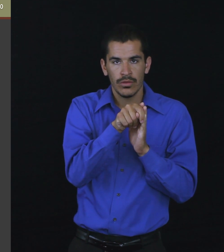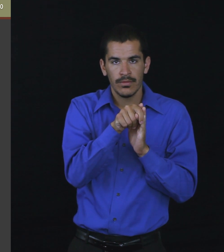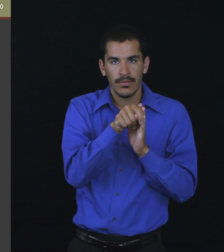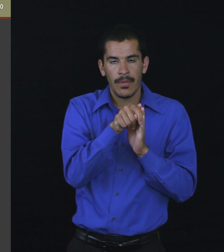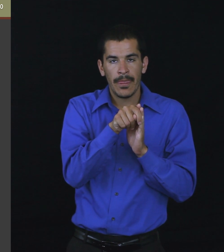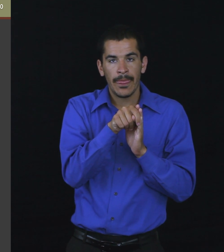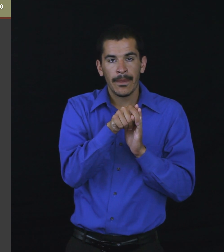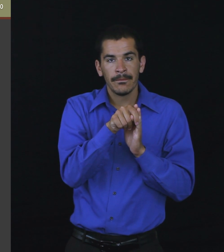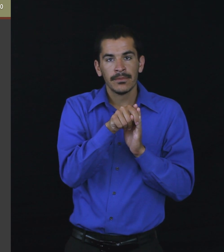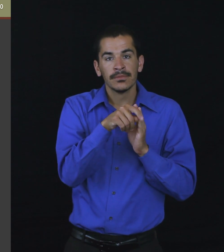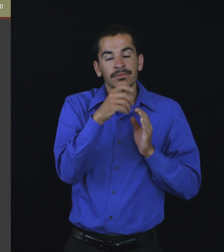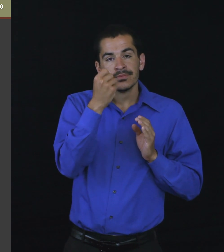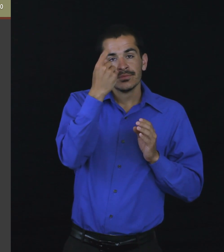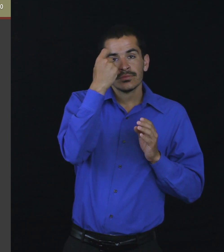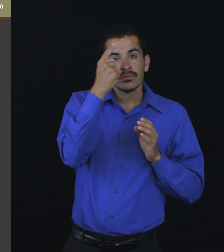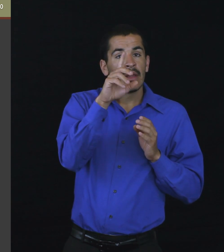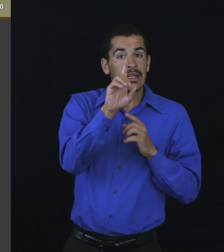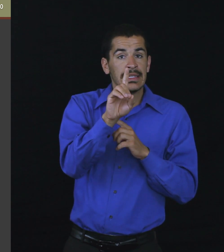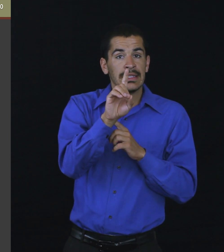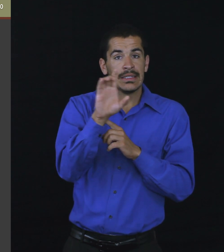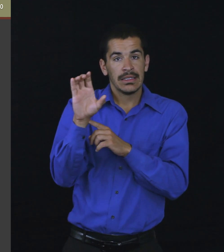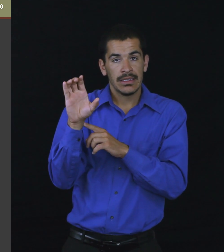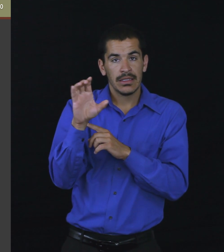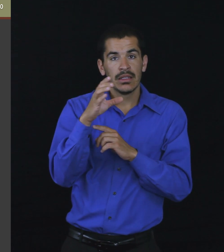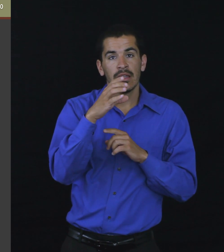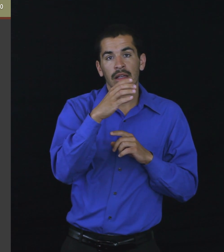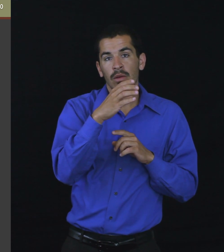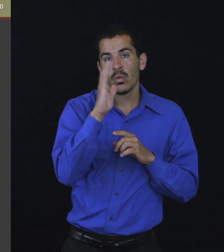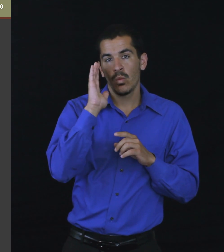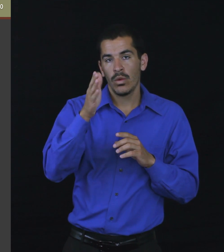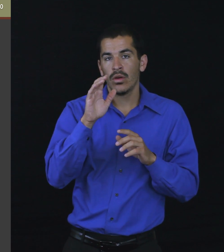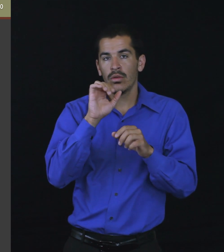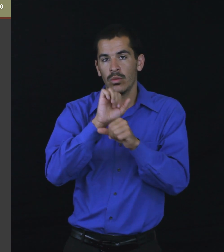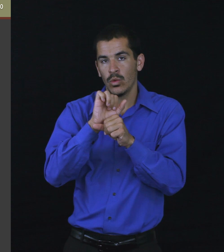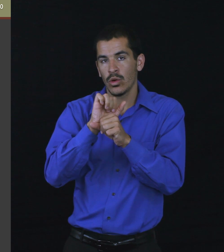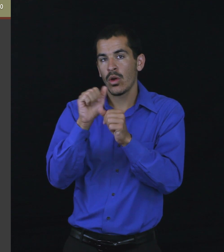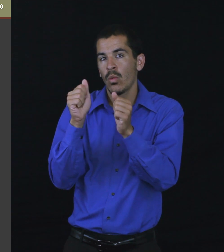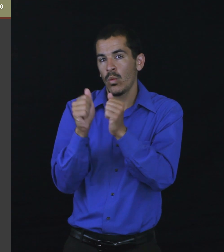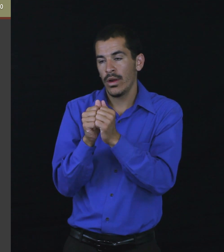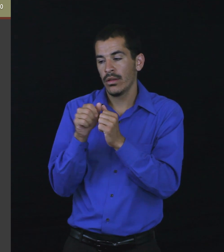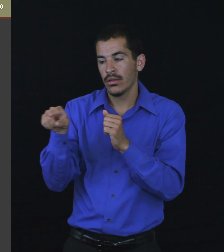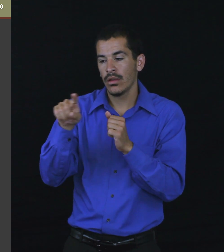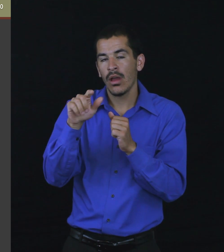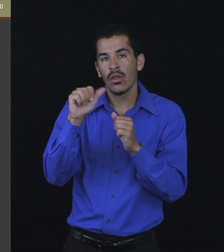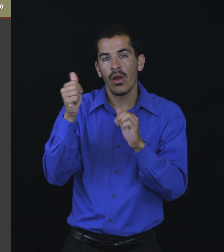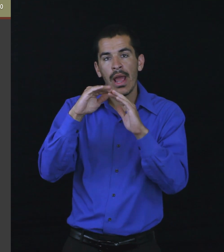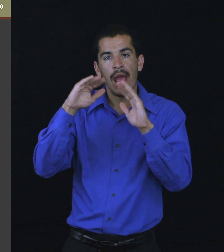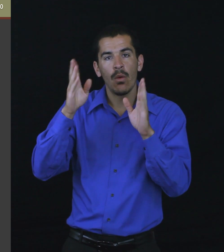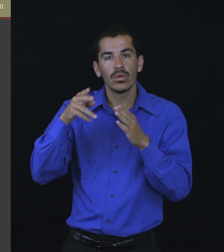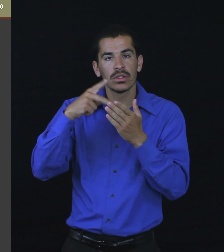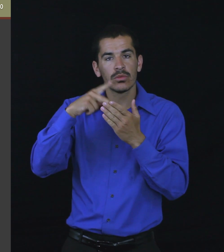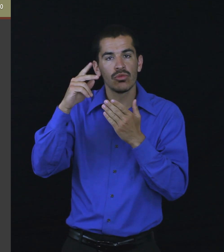The DCC will work with housing project partners.